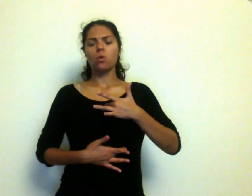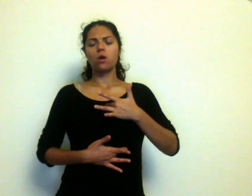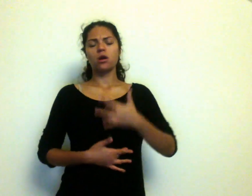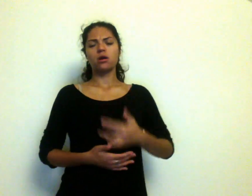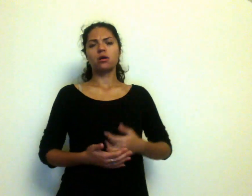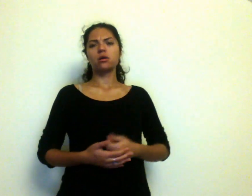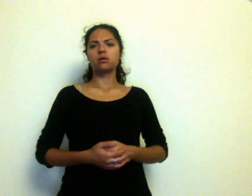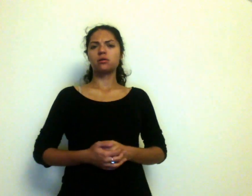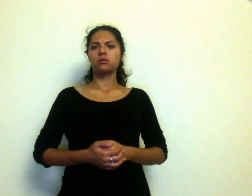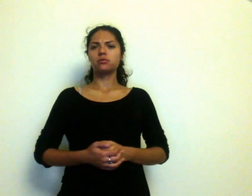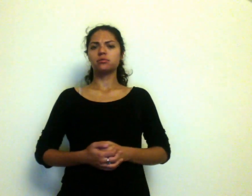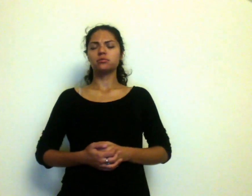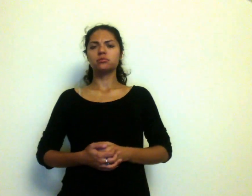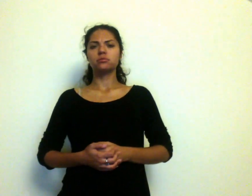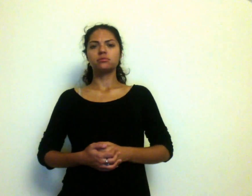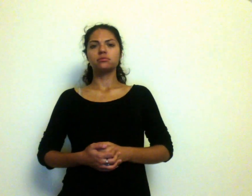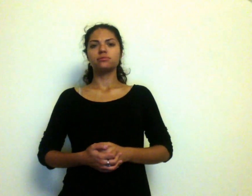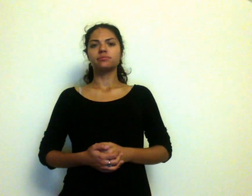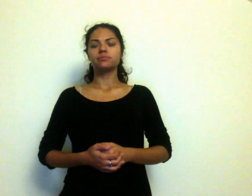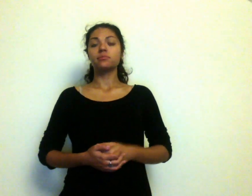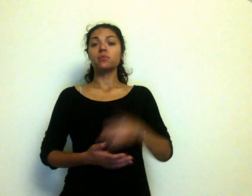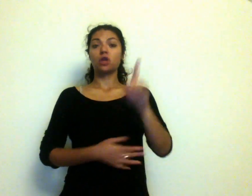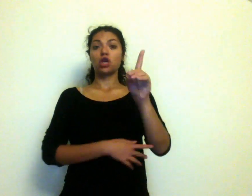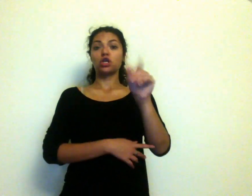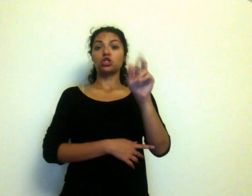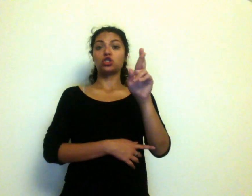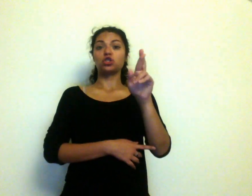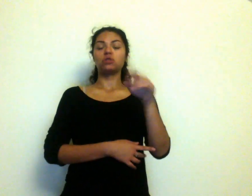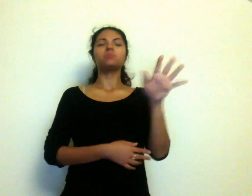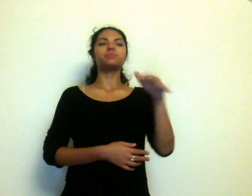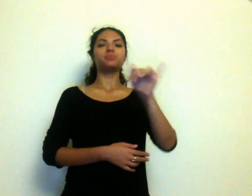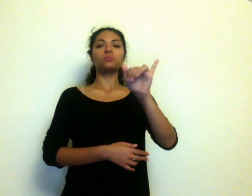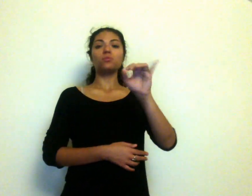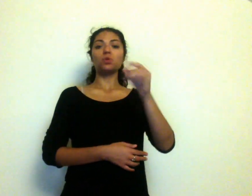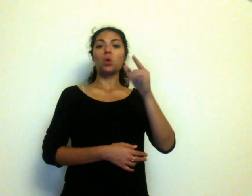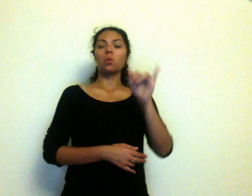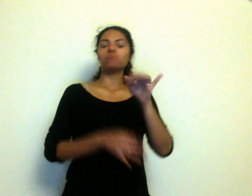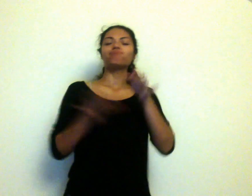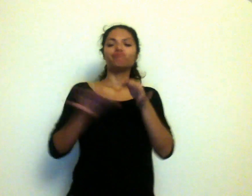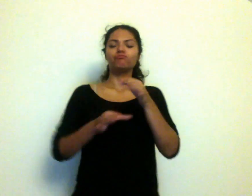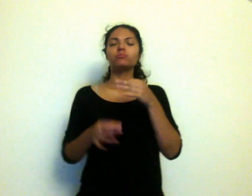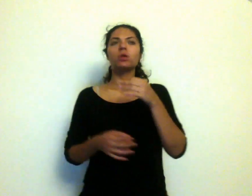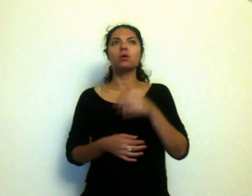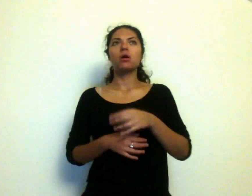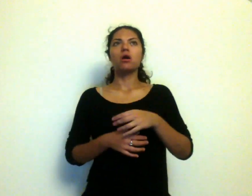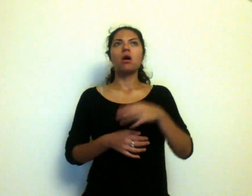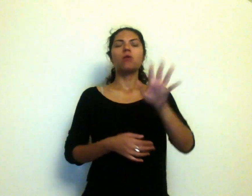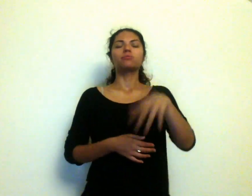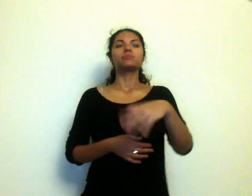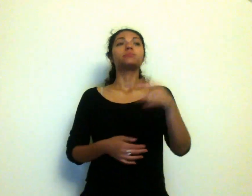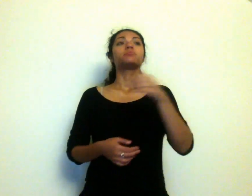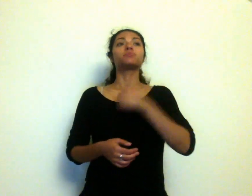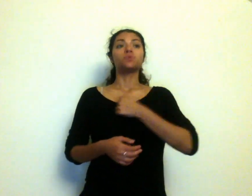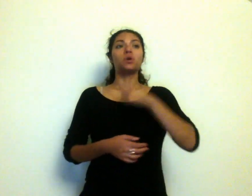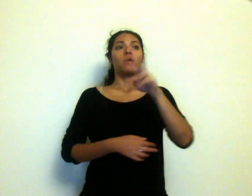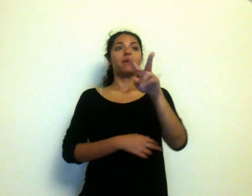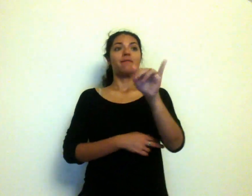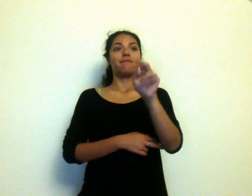difference. Darwin's was materialistic evolution. I will give you spiritual evolution. Every day, in every way, I'm